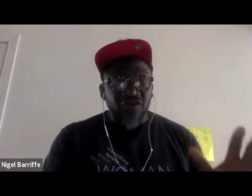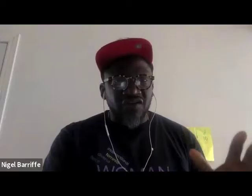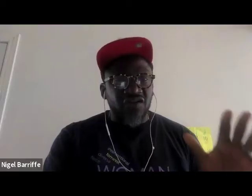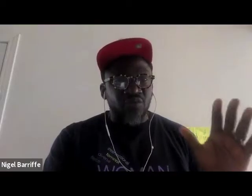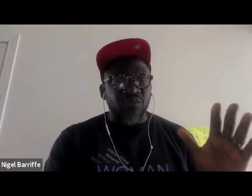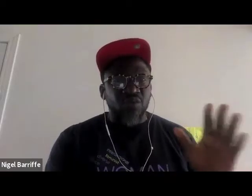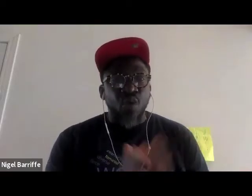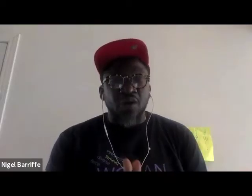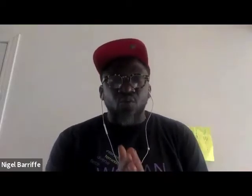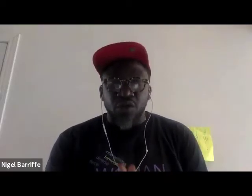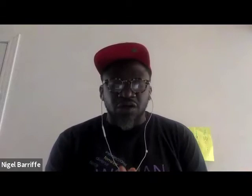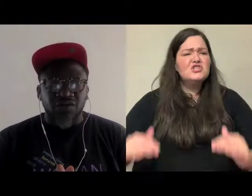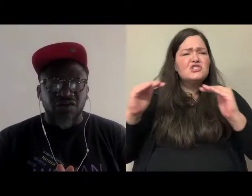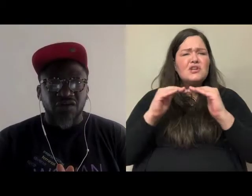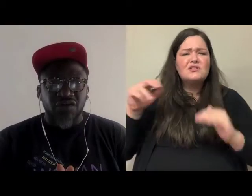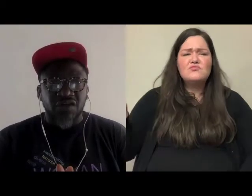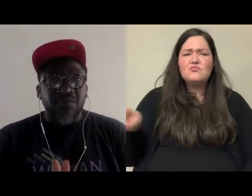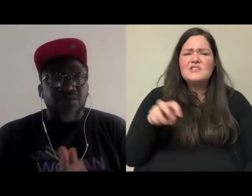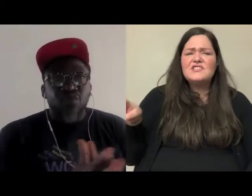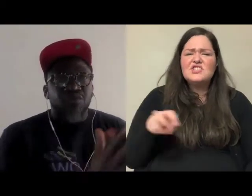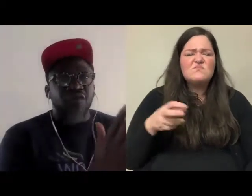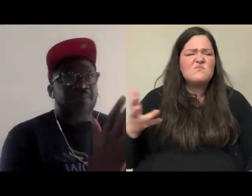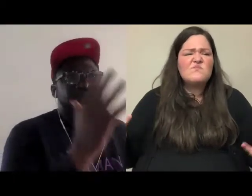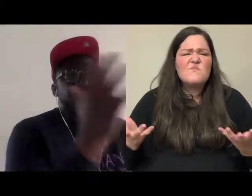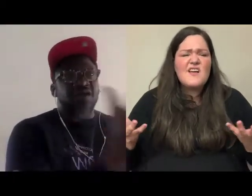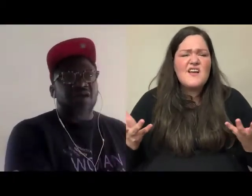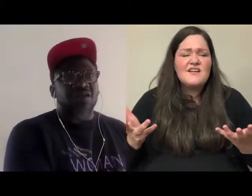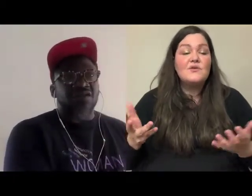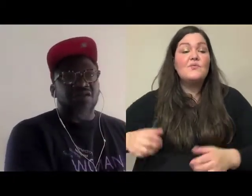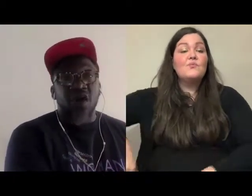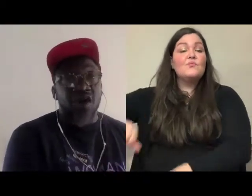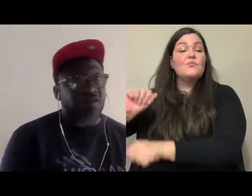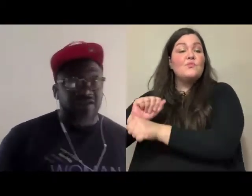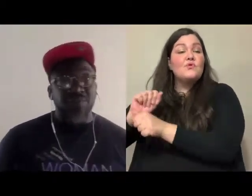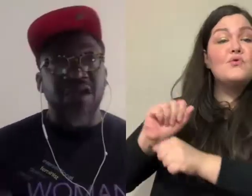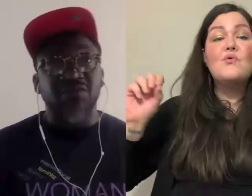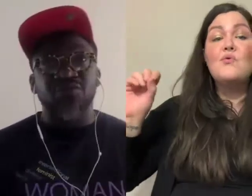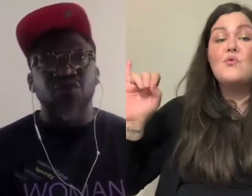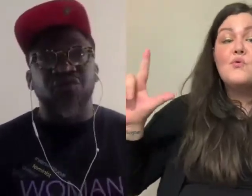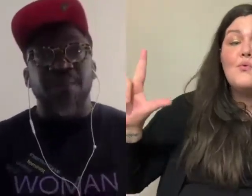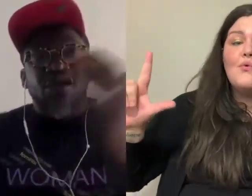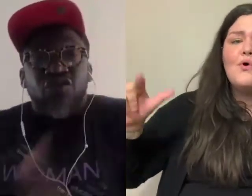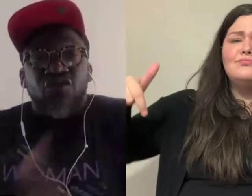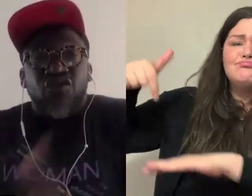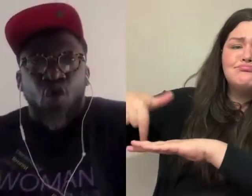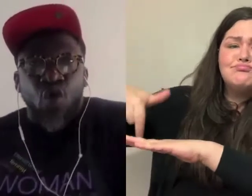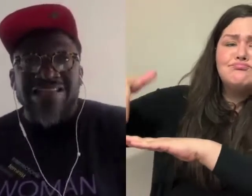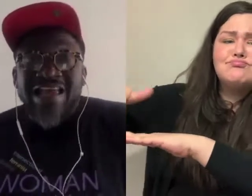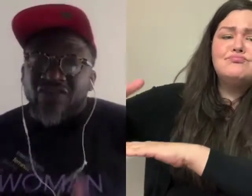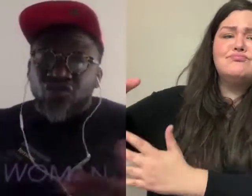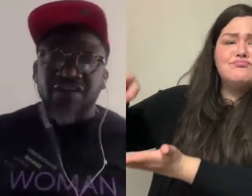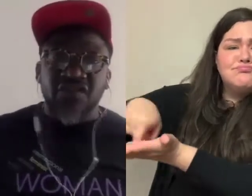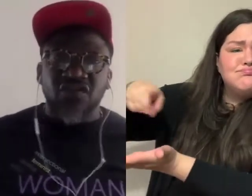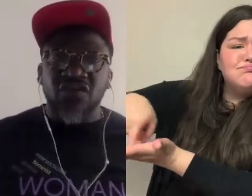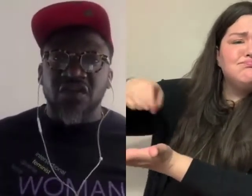Just transition is where we want workers to be able to move from the tar sands, be able to move from coal